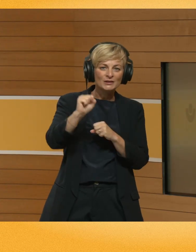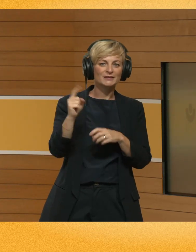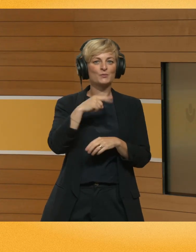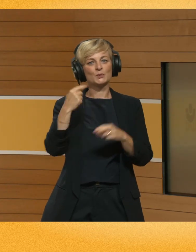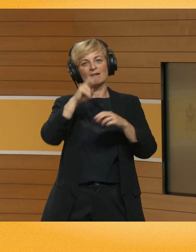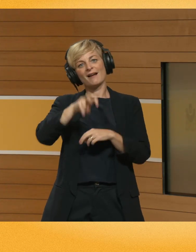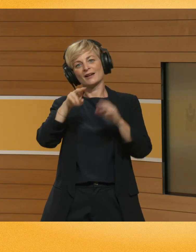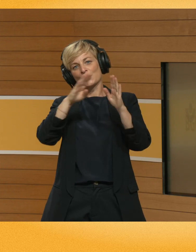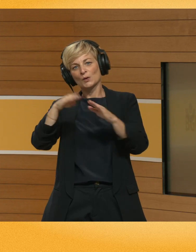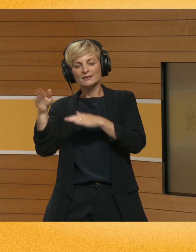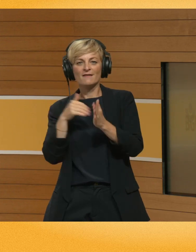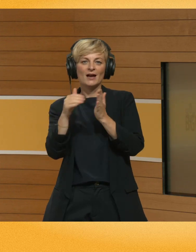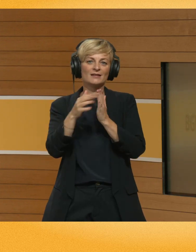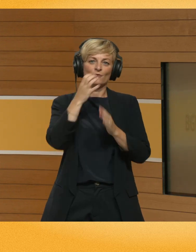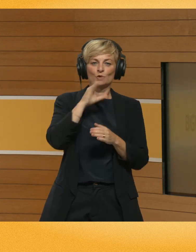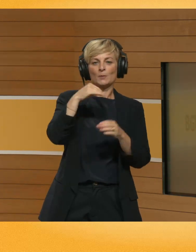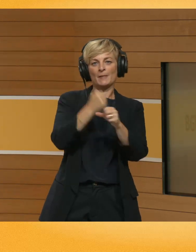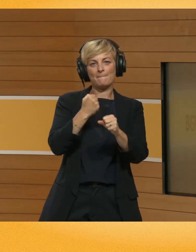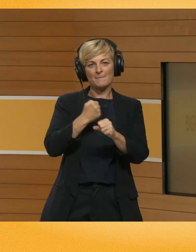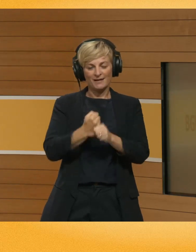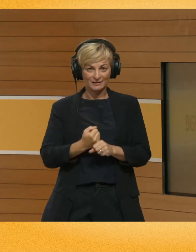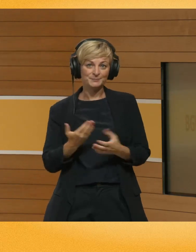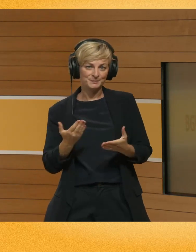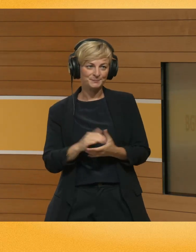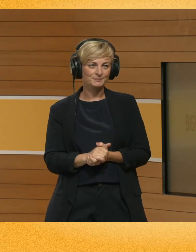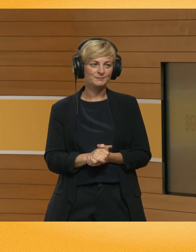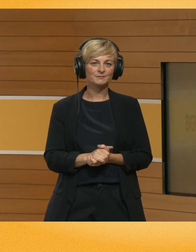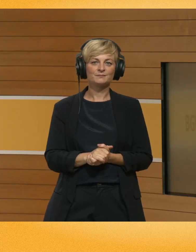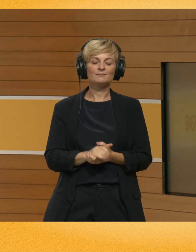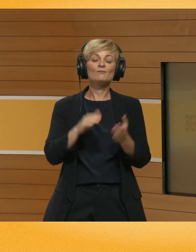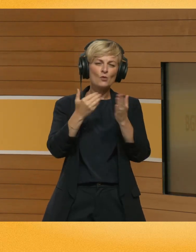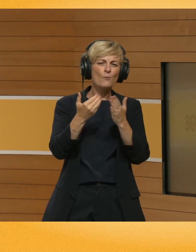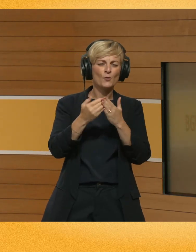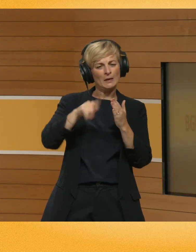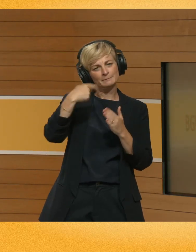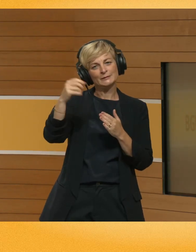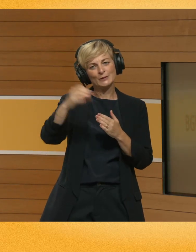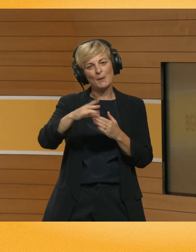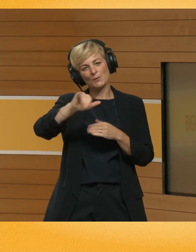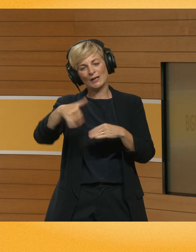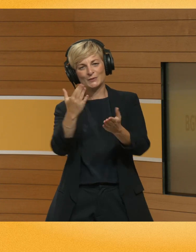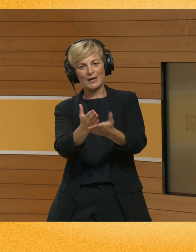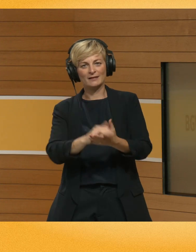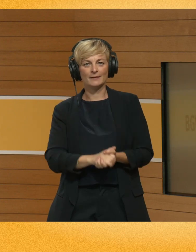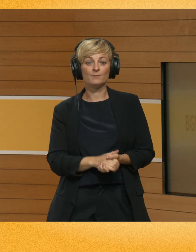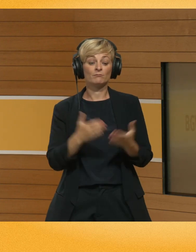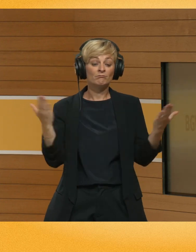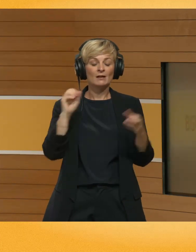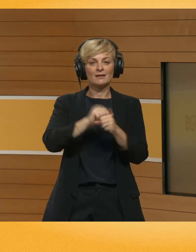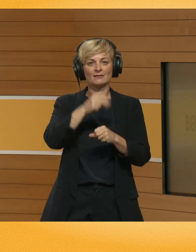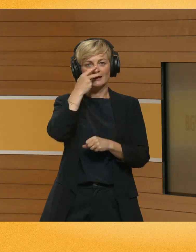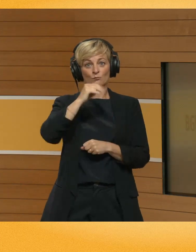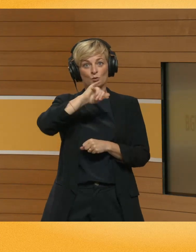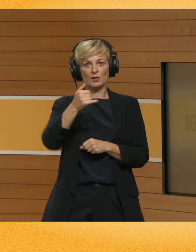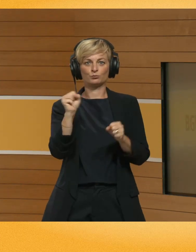activities beyond the official end of the project. It's a very big project, as you can see. It's coordinated